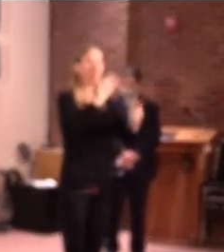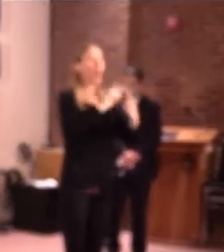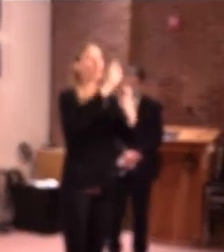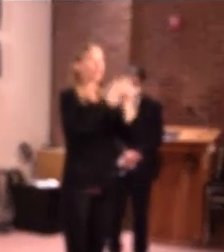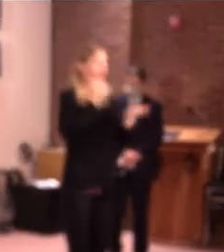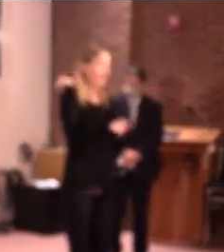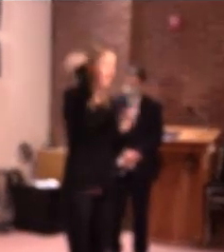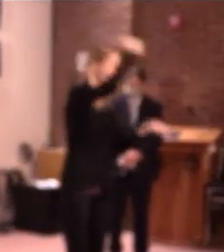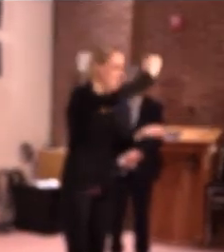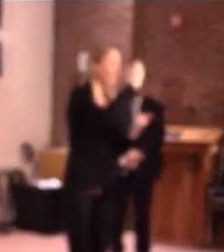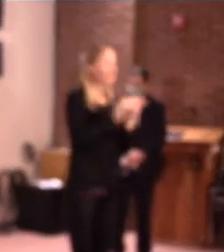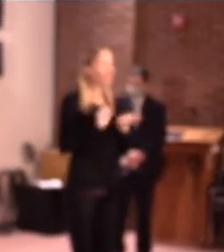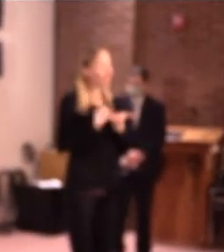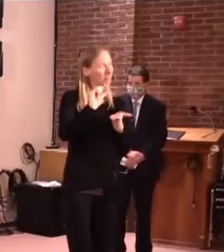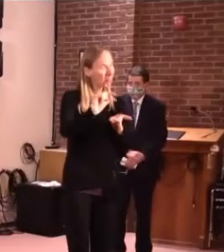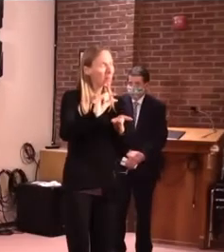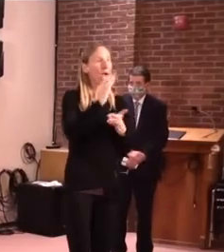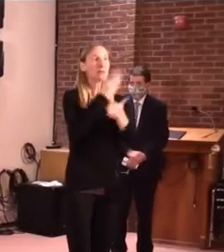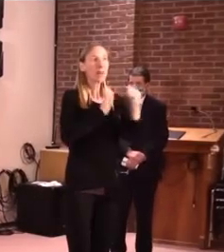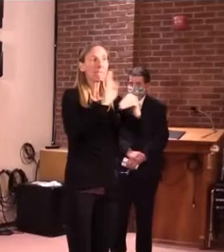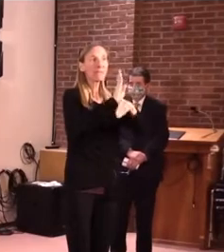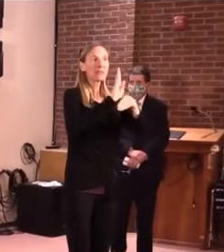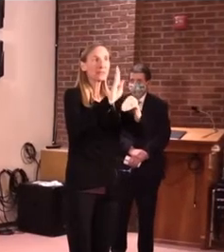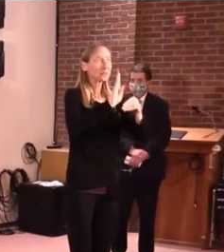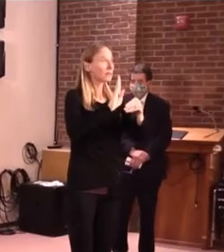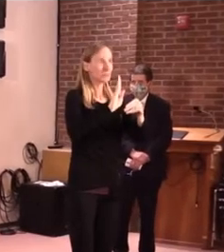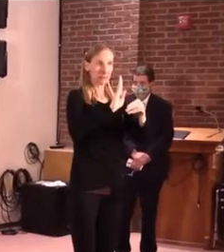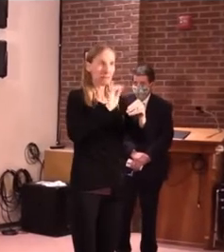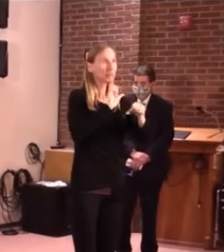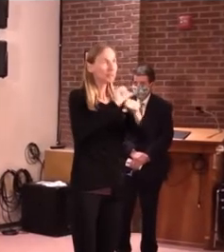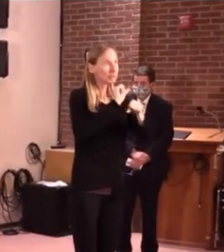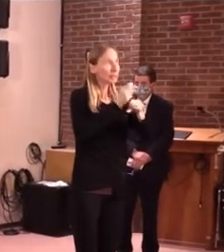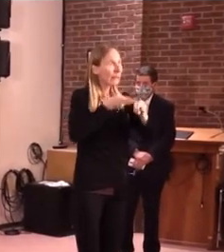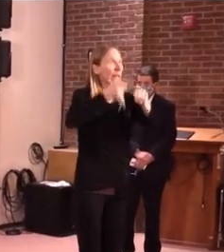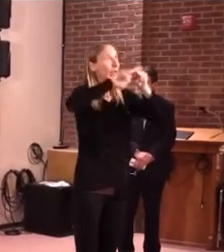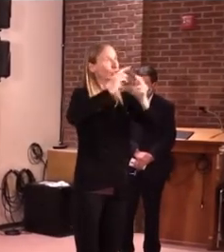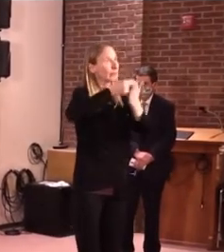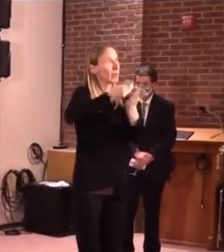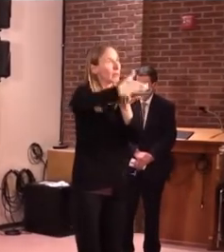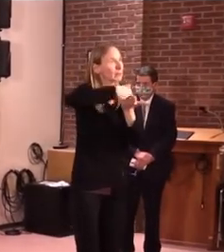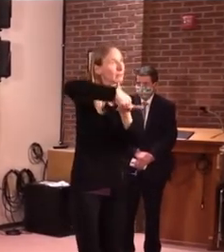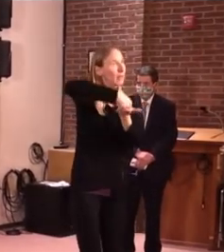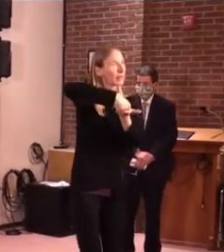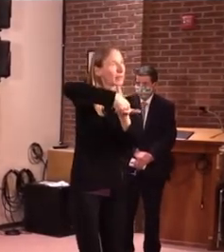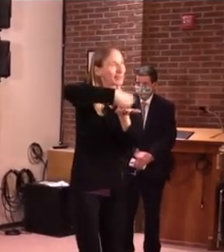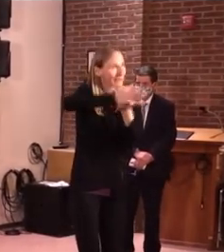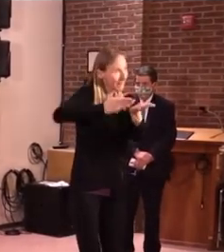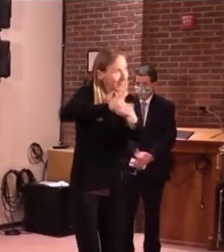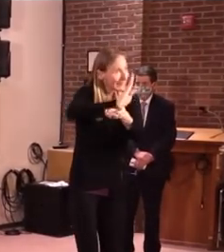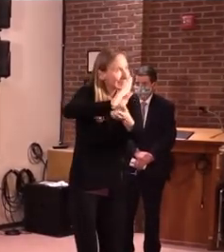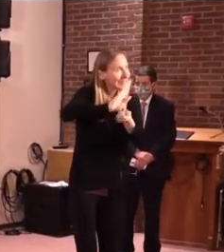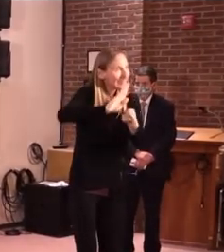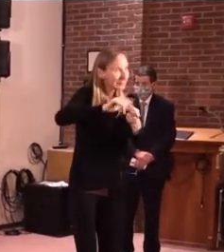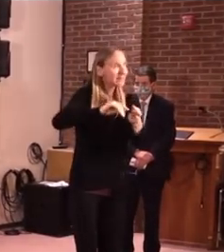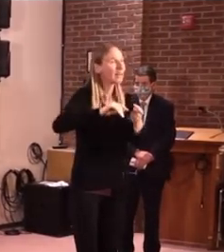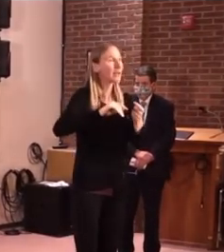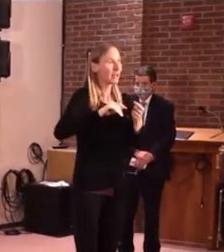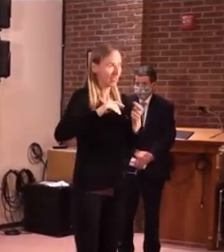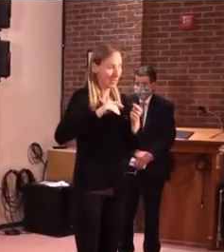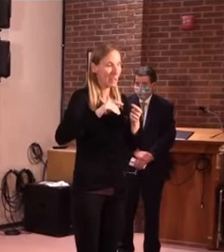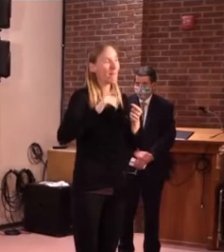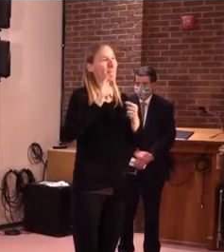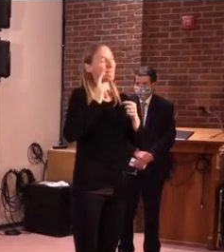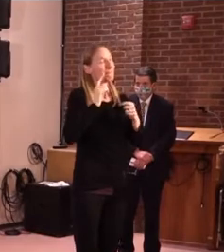Some businesses aren't experiencing a drop in revenue at all. They're actually seeing an increase in revenue. but they're also seeing an increase in